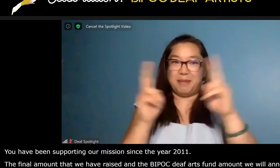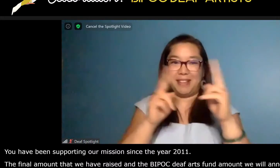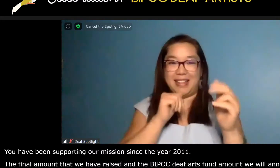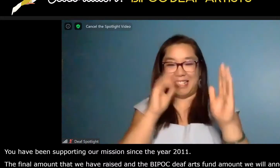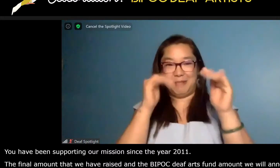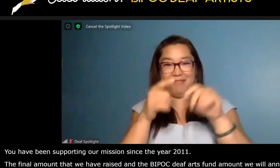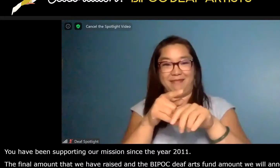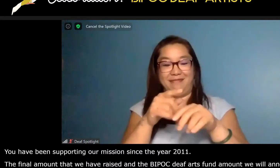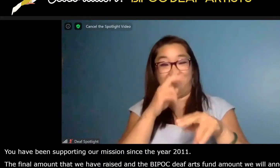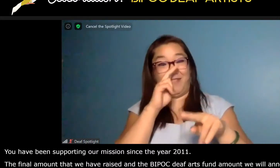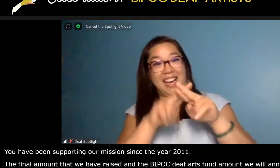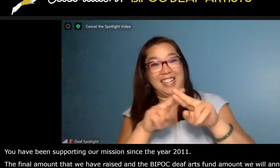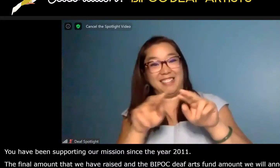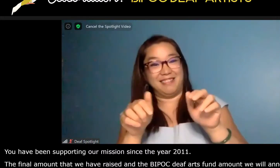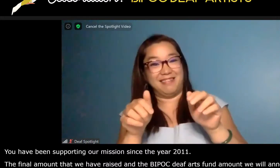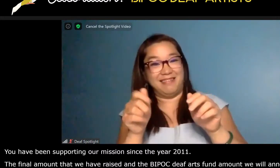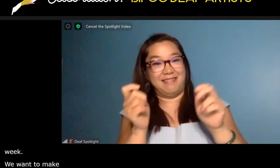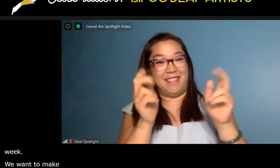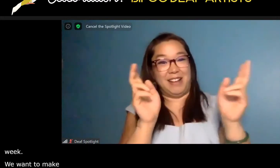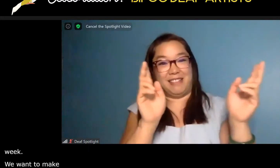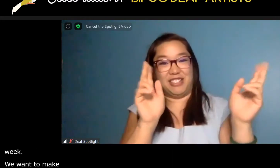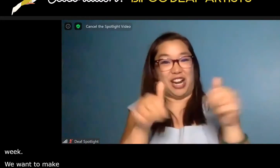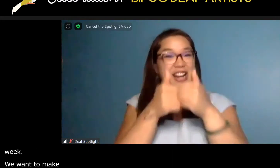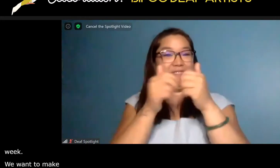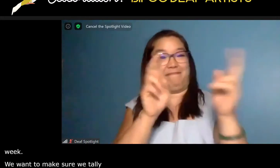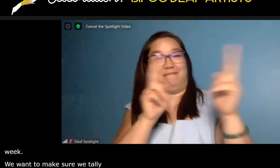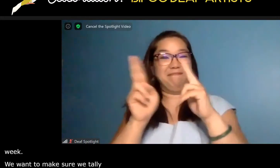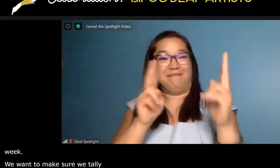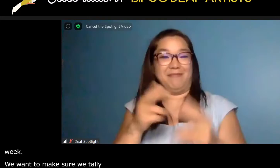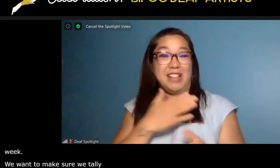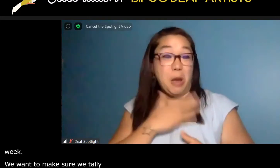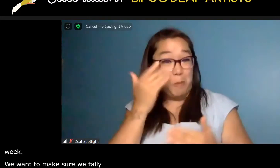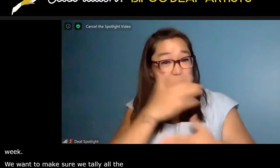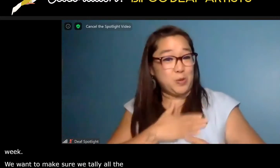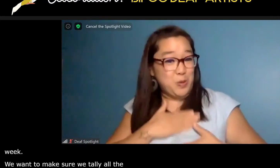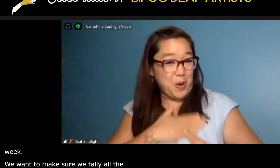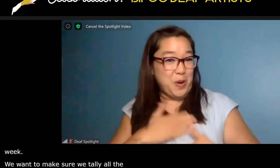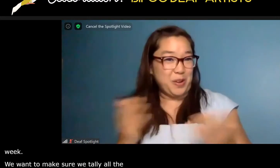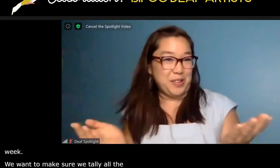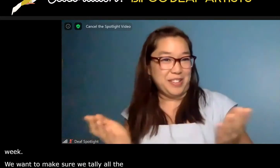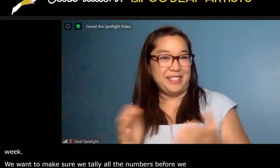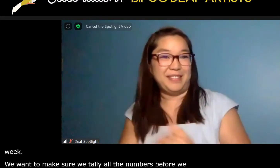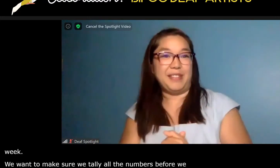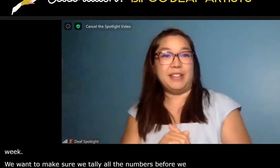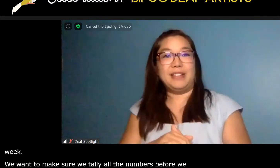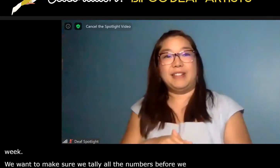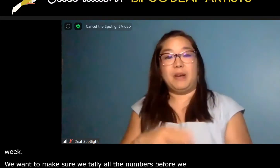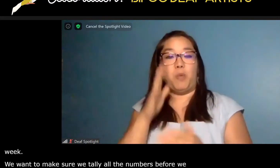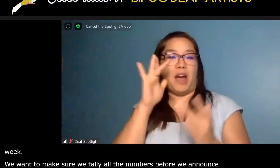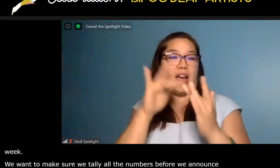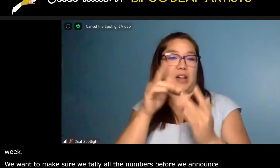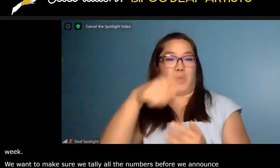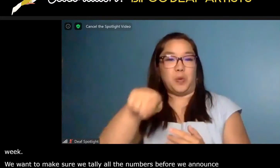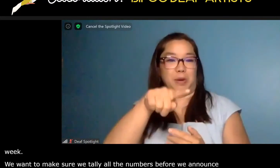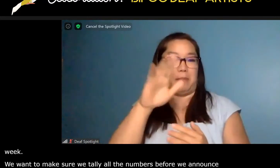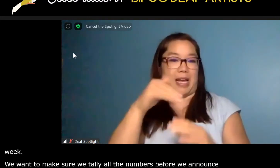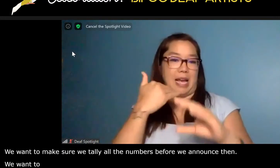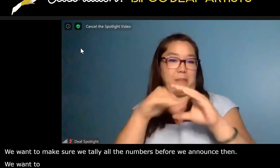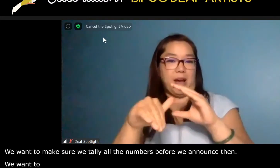announce that. We want to congratulate all the auction winners. It was so much fun to see all the different bidding wars that were going